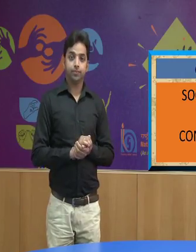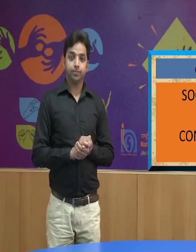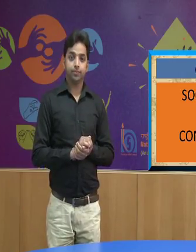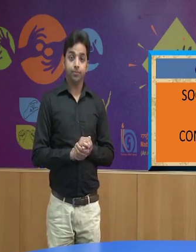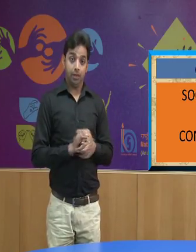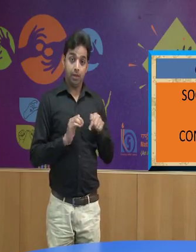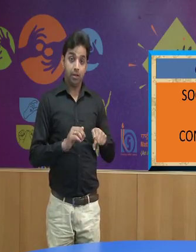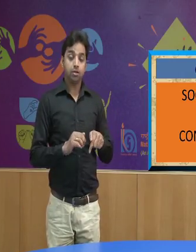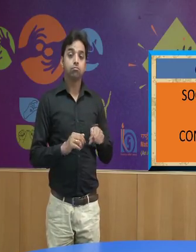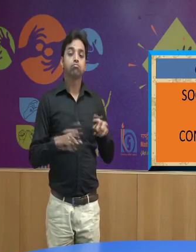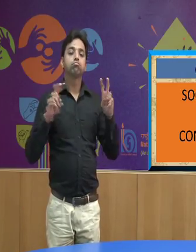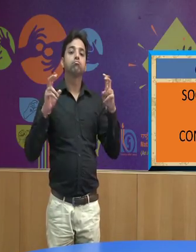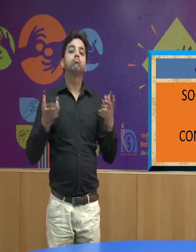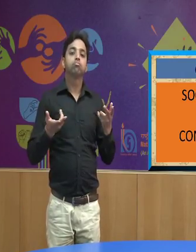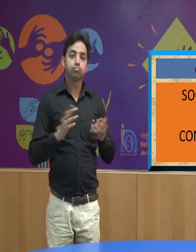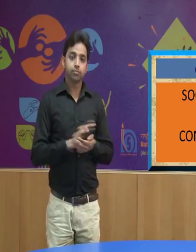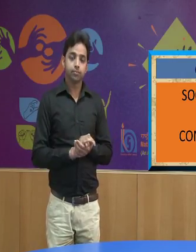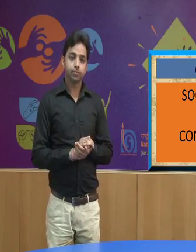Its title is